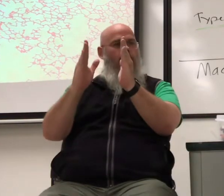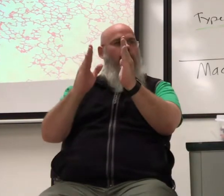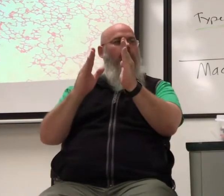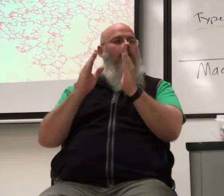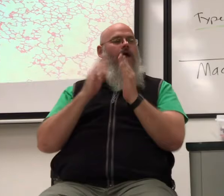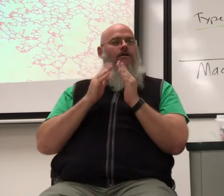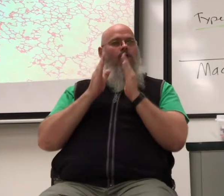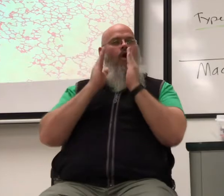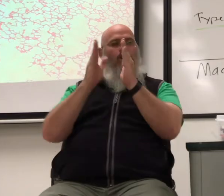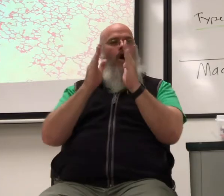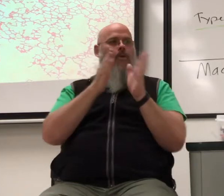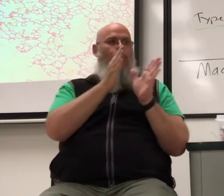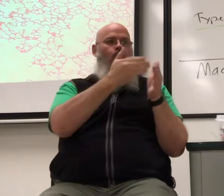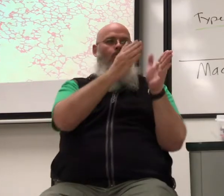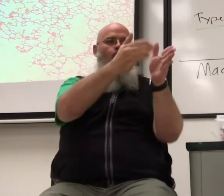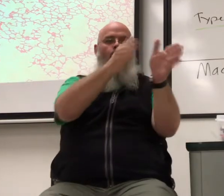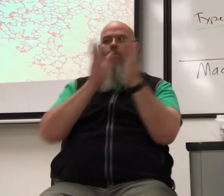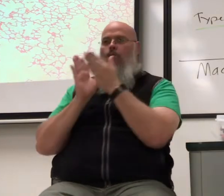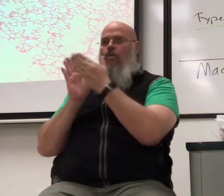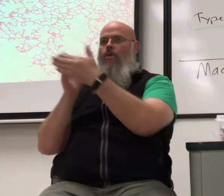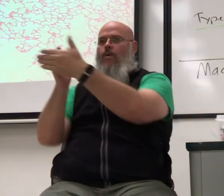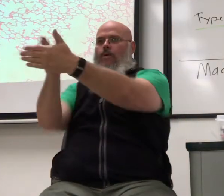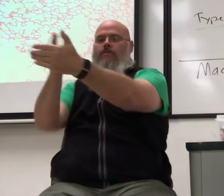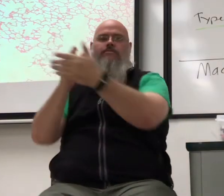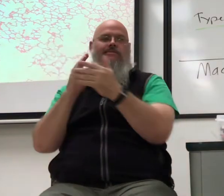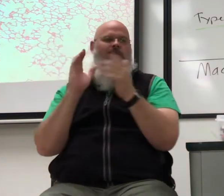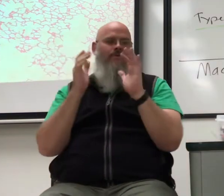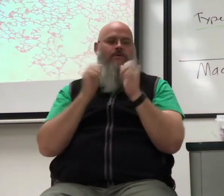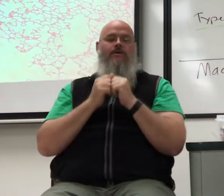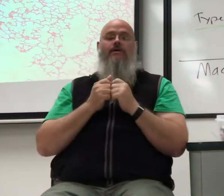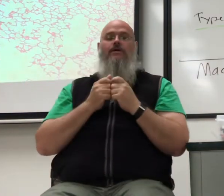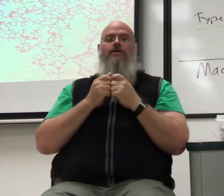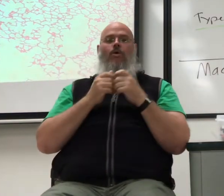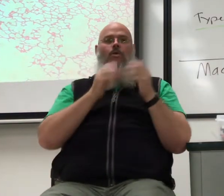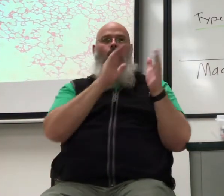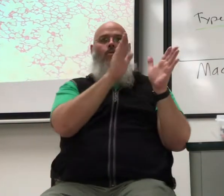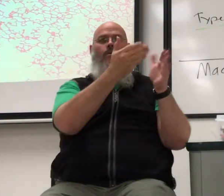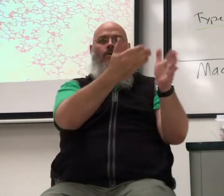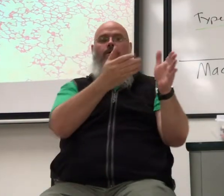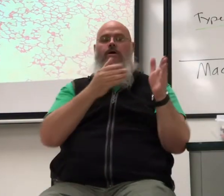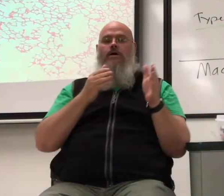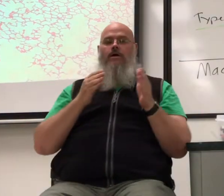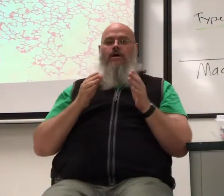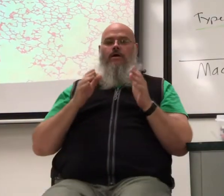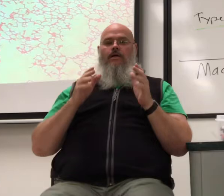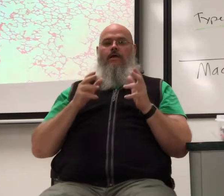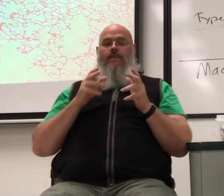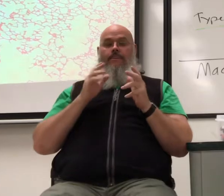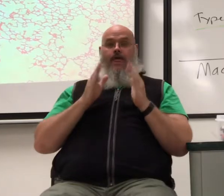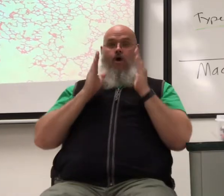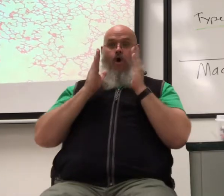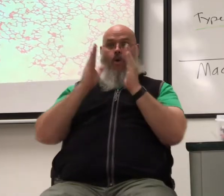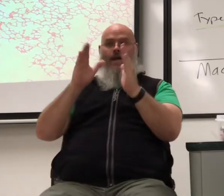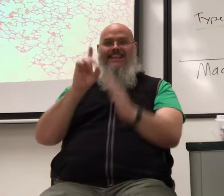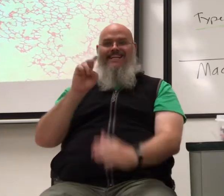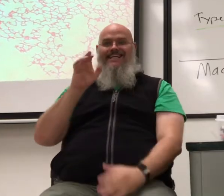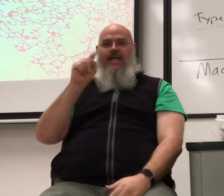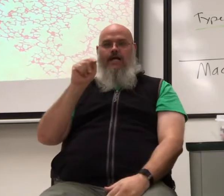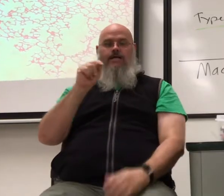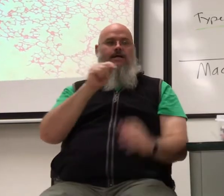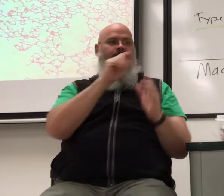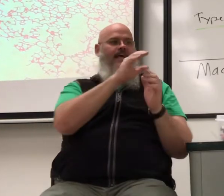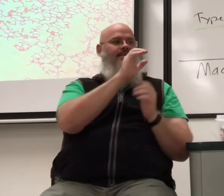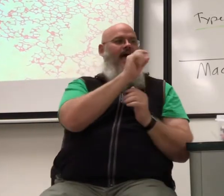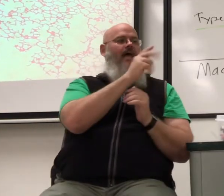rooms. So I guess in my analogy, the rooms are the alveolar spaces, but the hallway is the alveolar duct. An alveolar